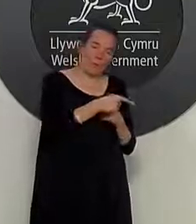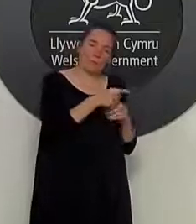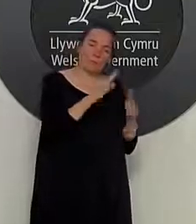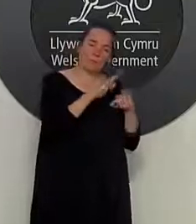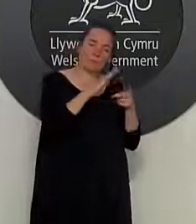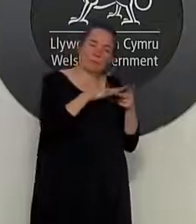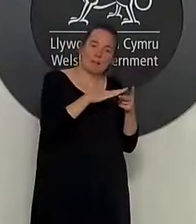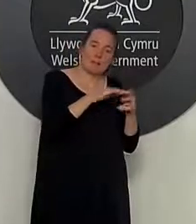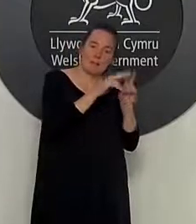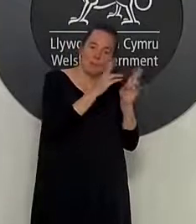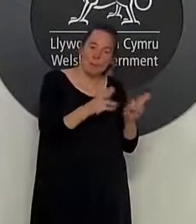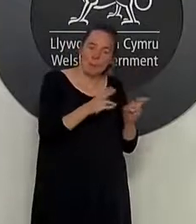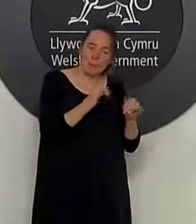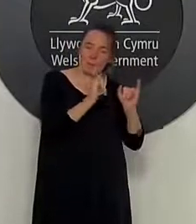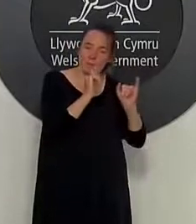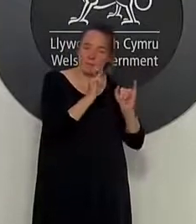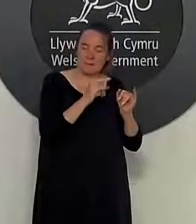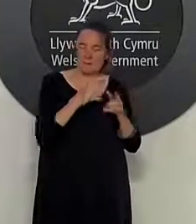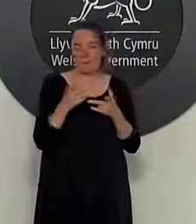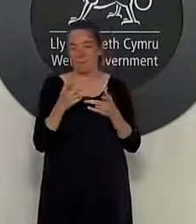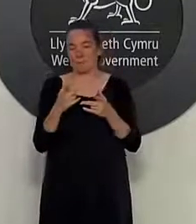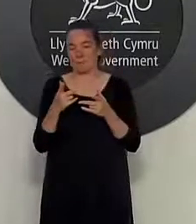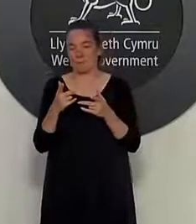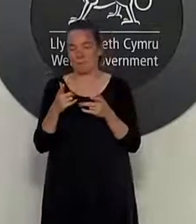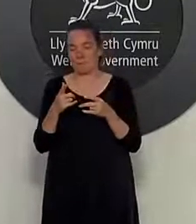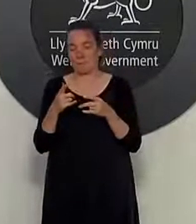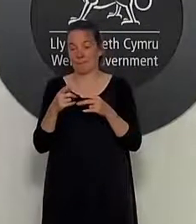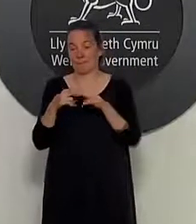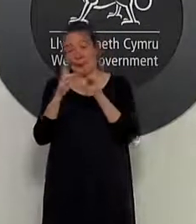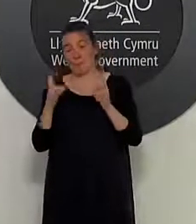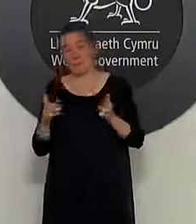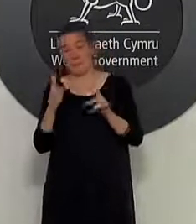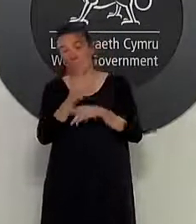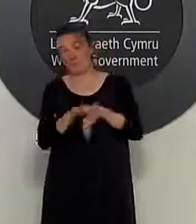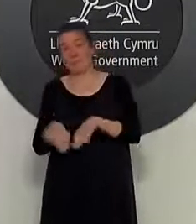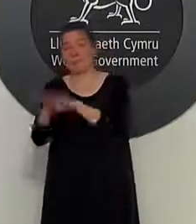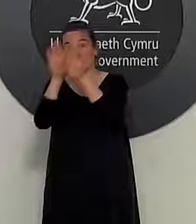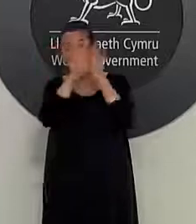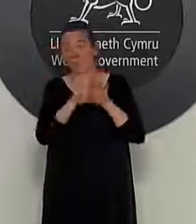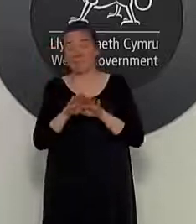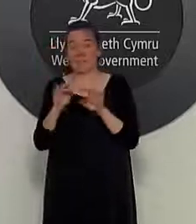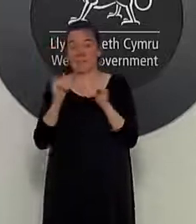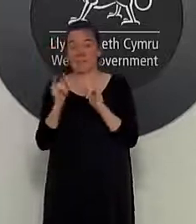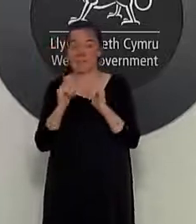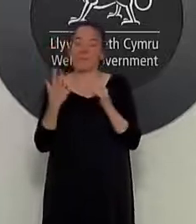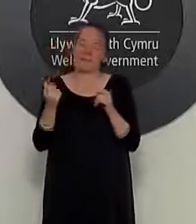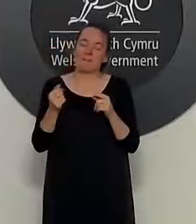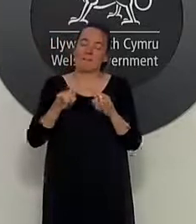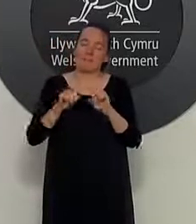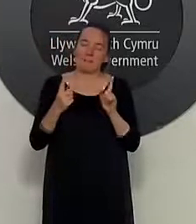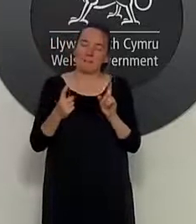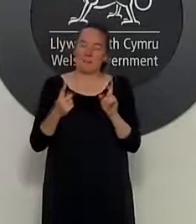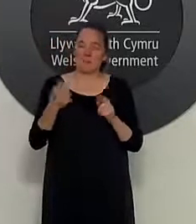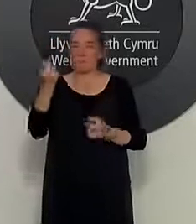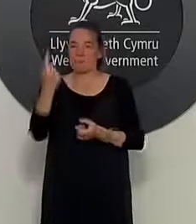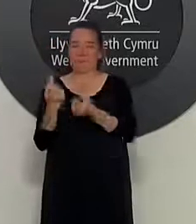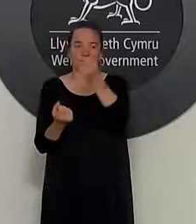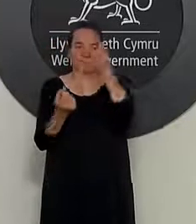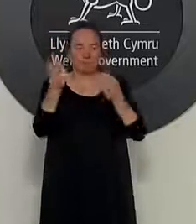Housing crisis is a national crisis. It presents itself in different ways in different communities.